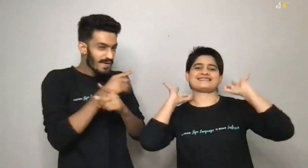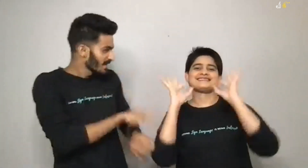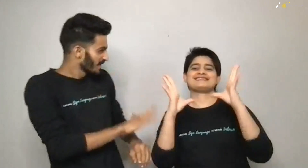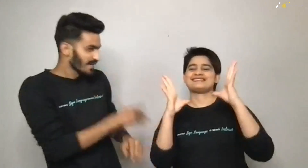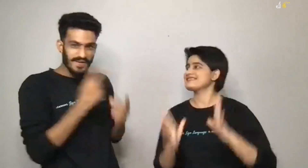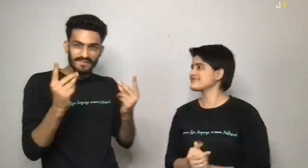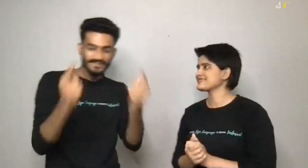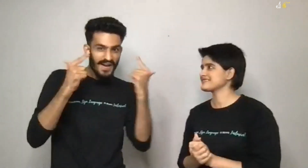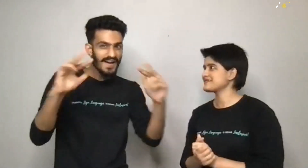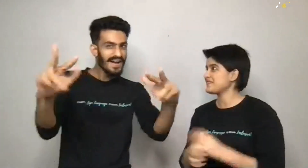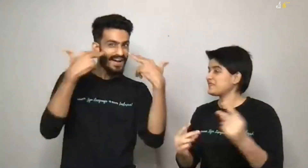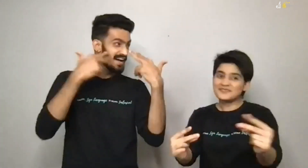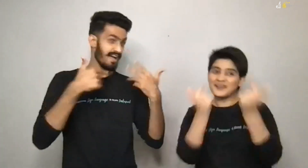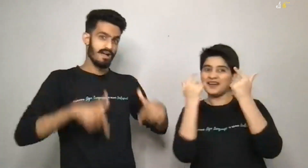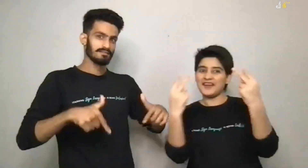on.